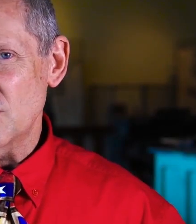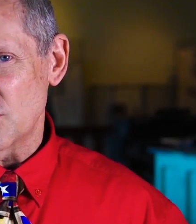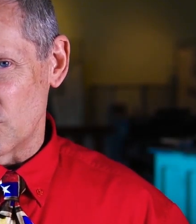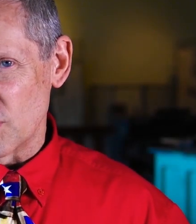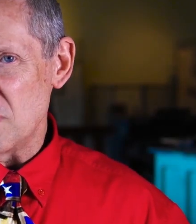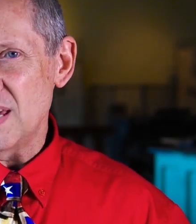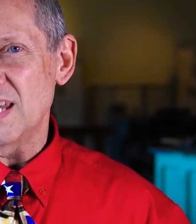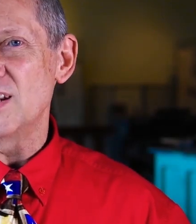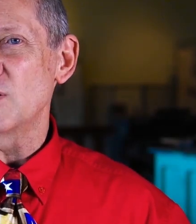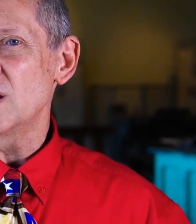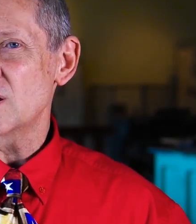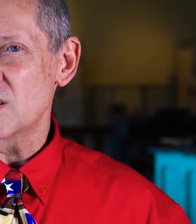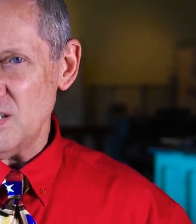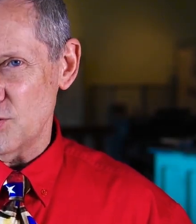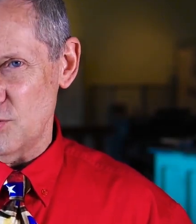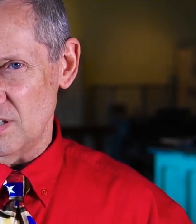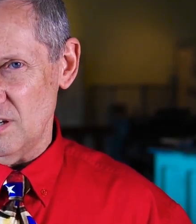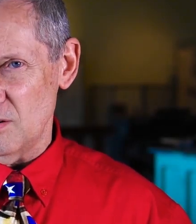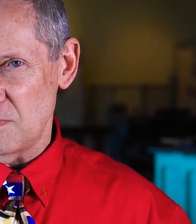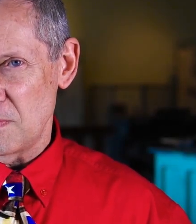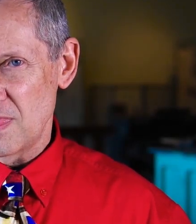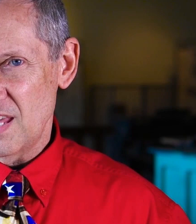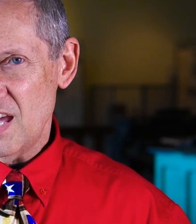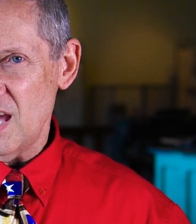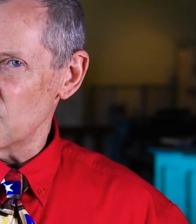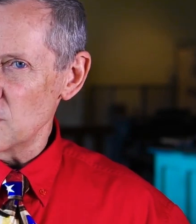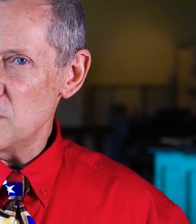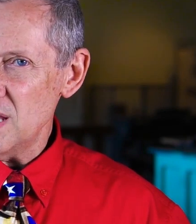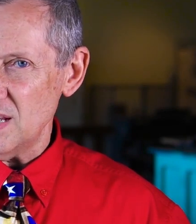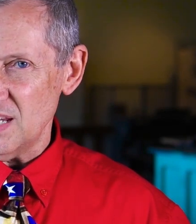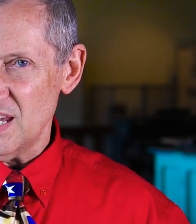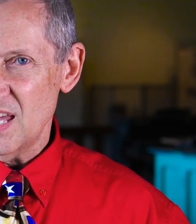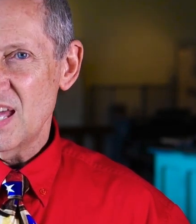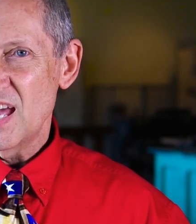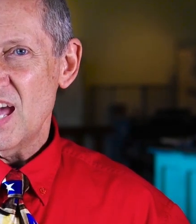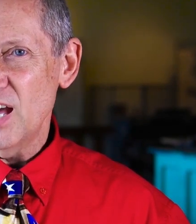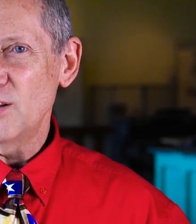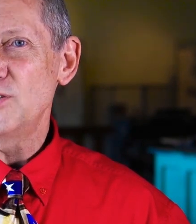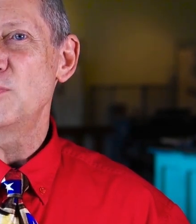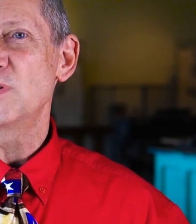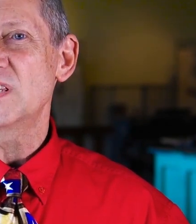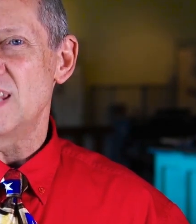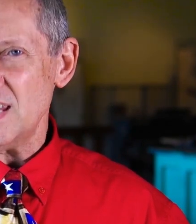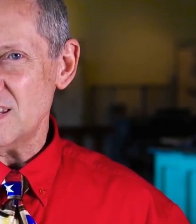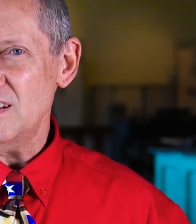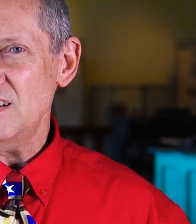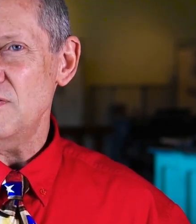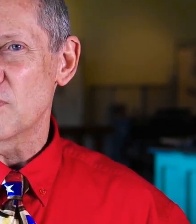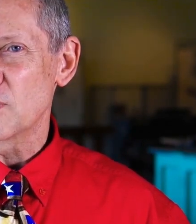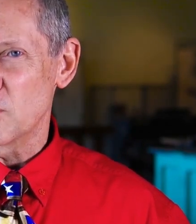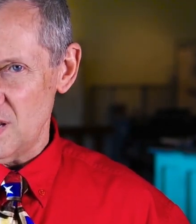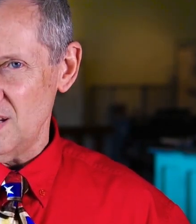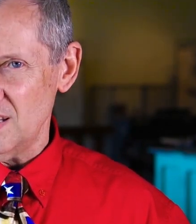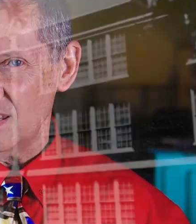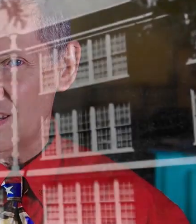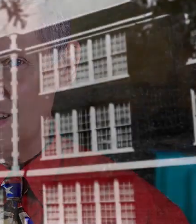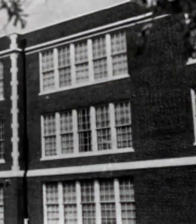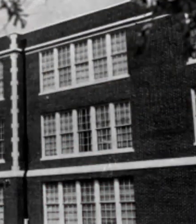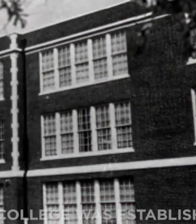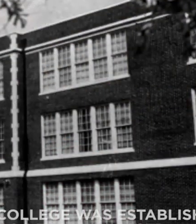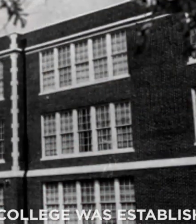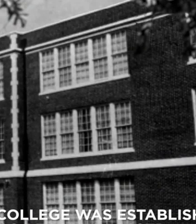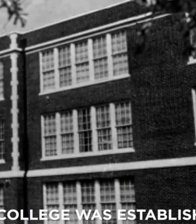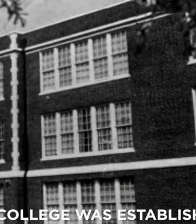Lamar University's story began nearly a century ago, and from the beginning, LU was destined for